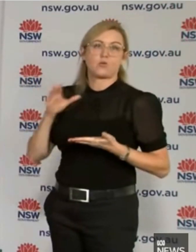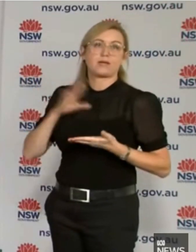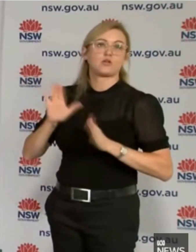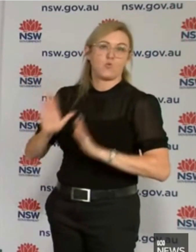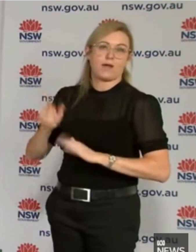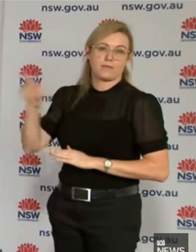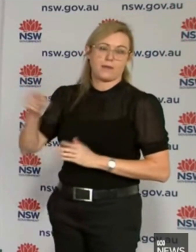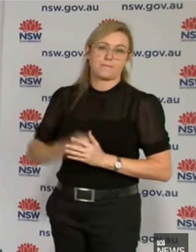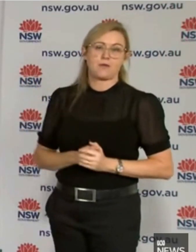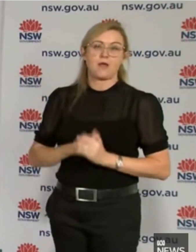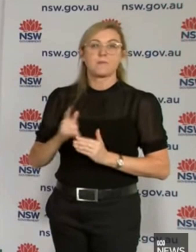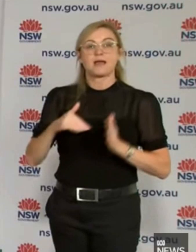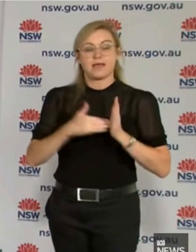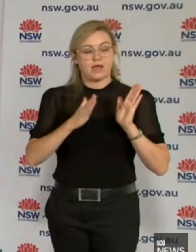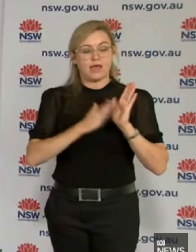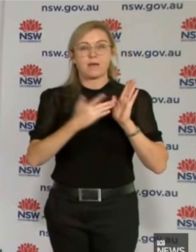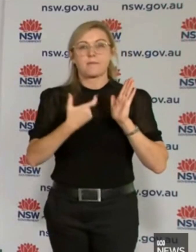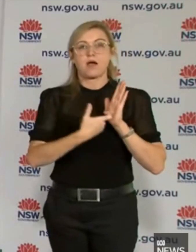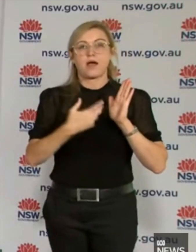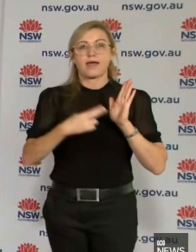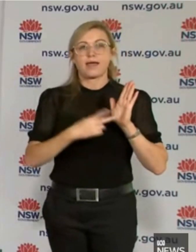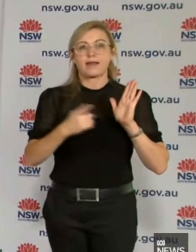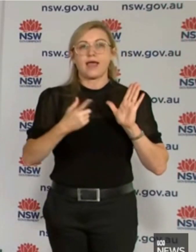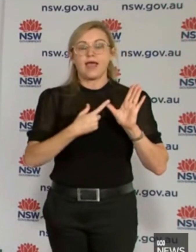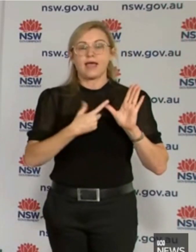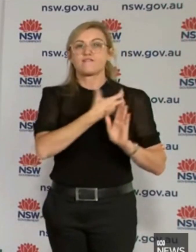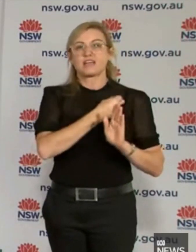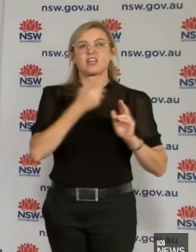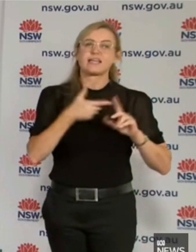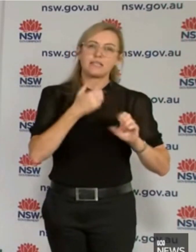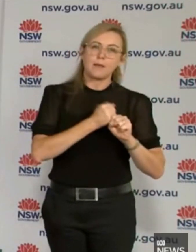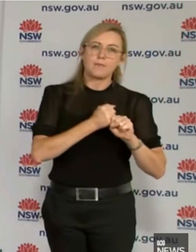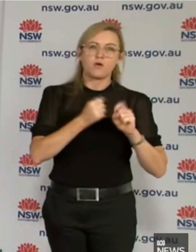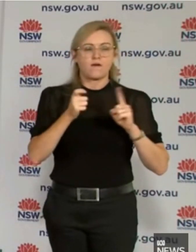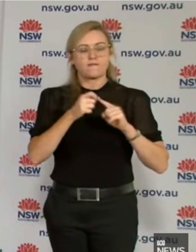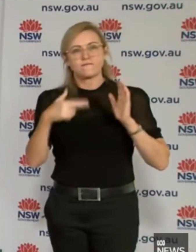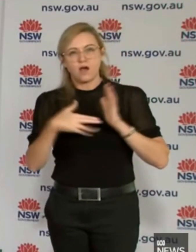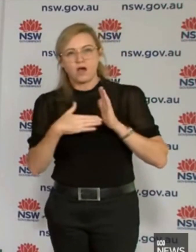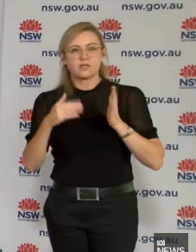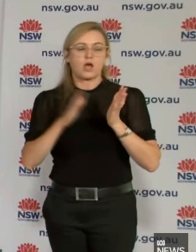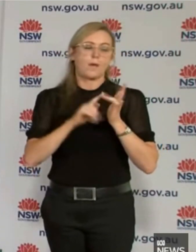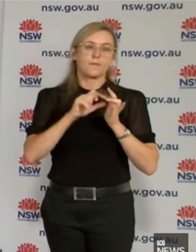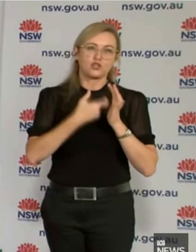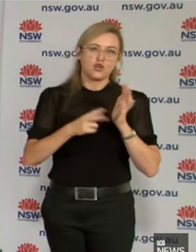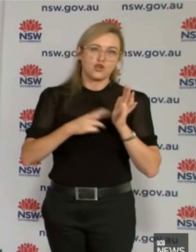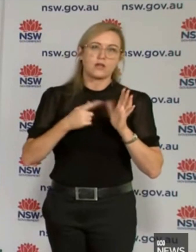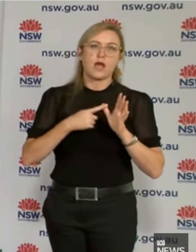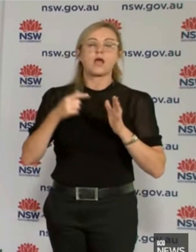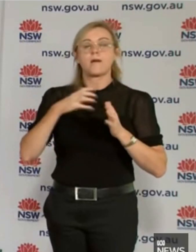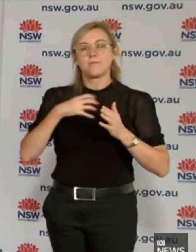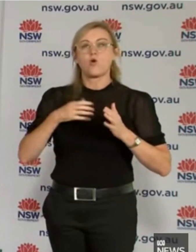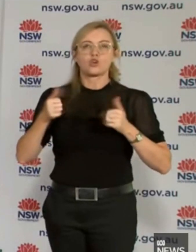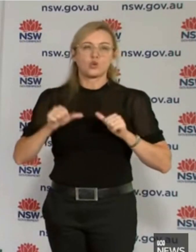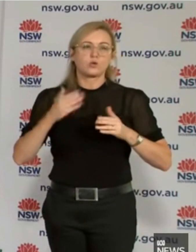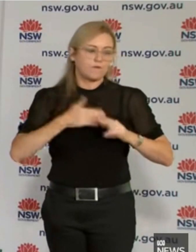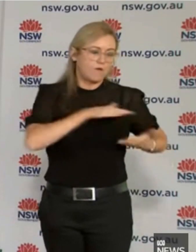for the mRNA vaccines is obviously younger people, and we need to get younger people kept safe. To